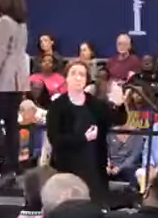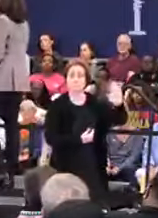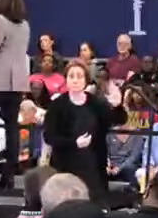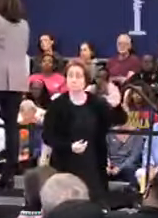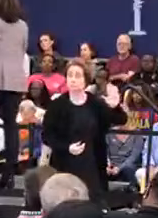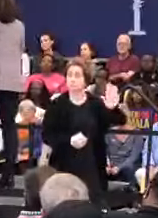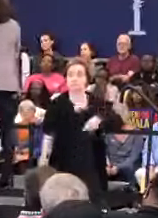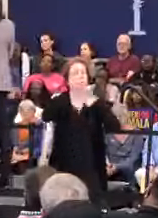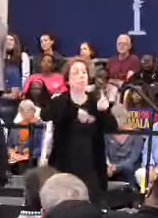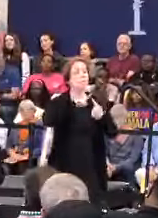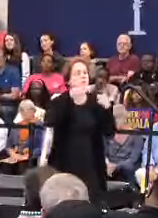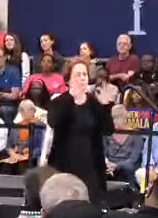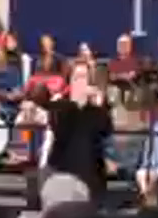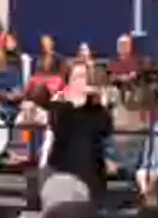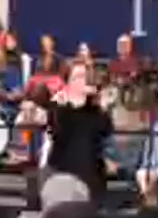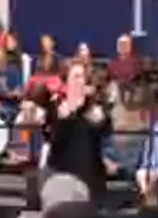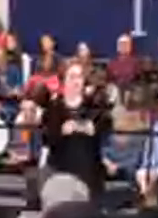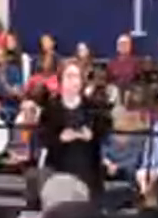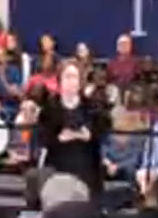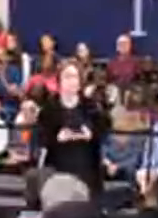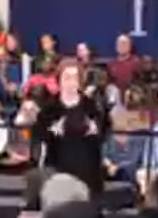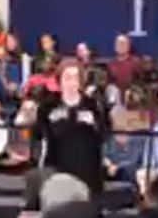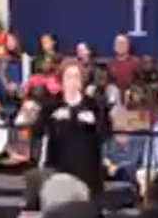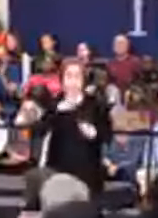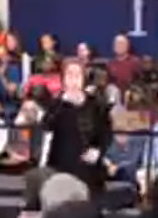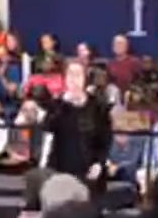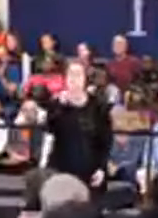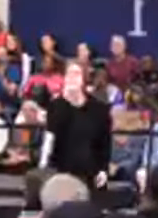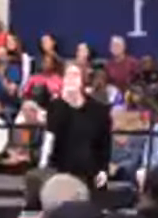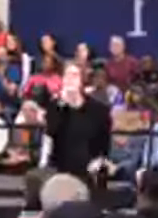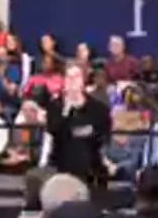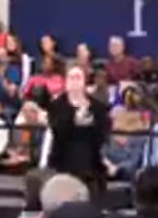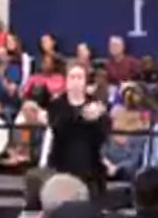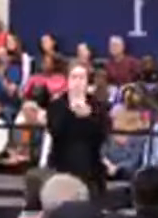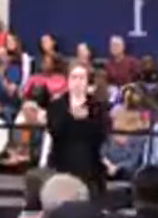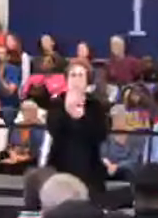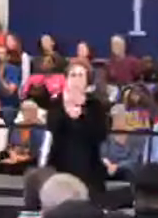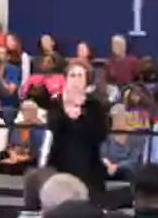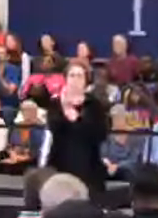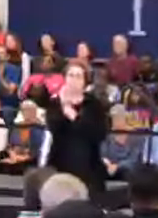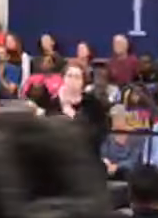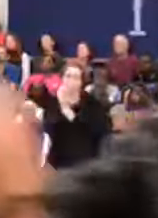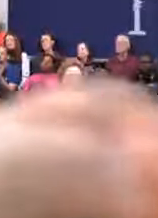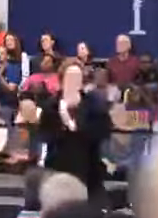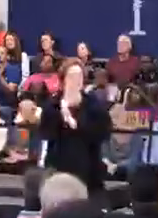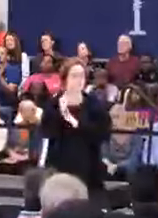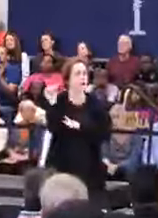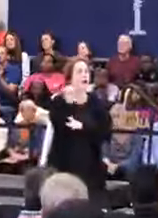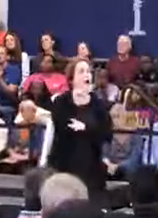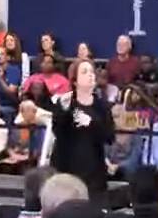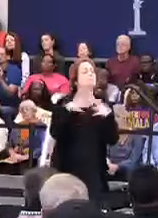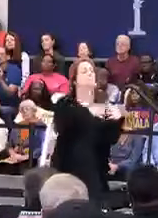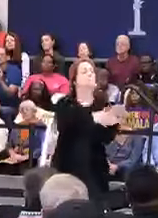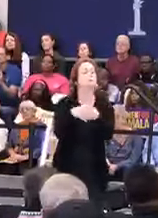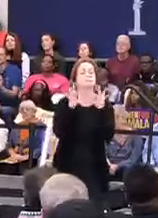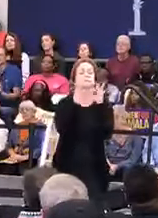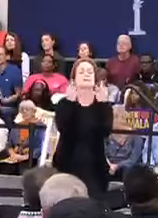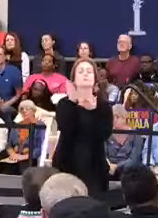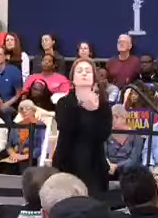ballot when the family that owns Walmart makes more in 60 seconds than the average American family makes in a